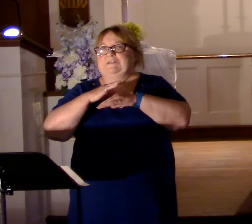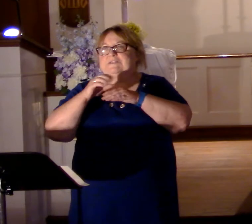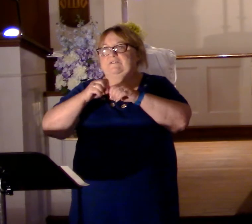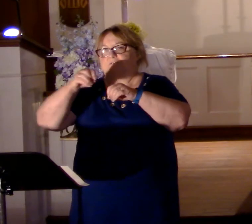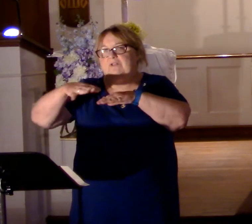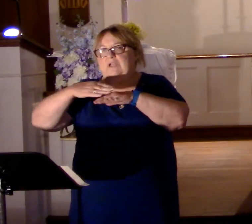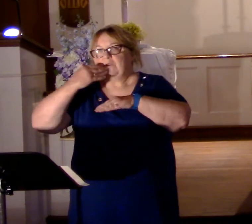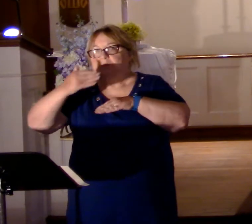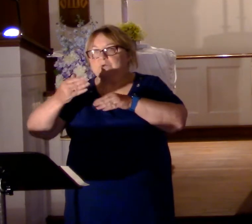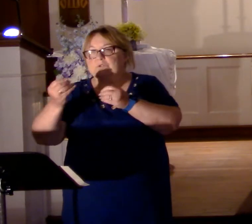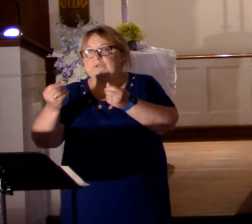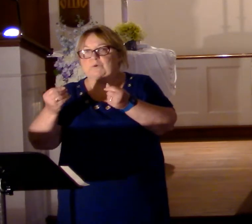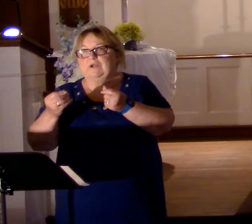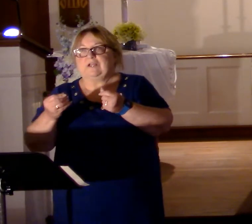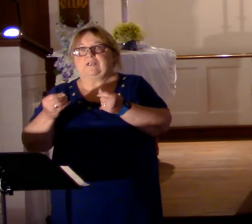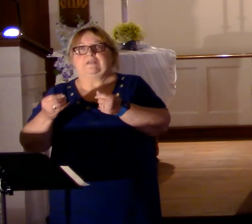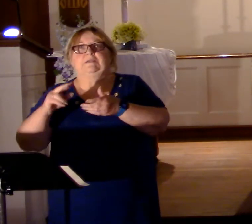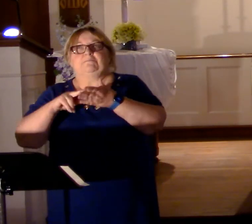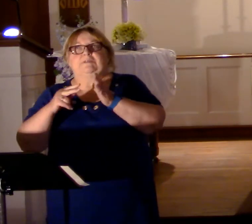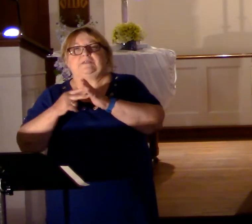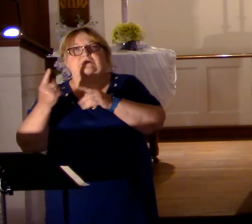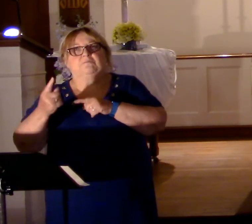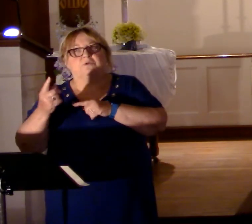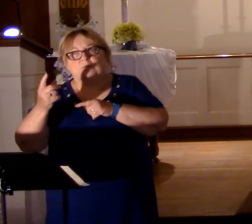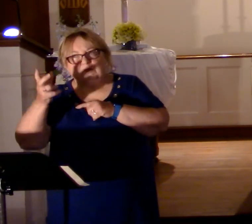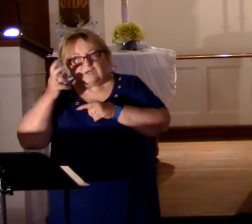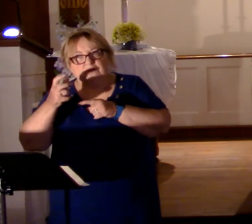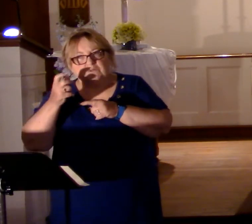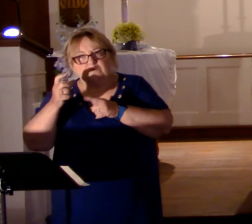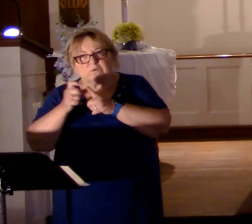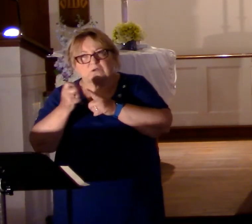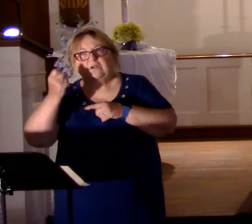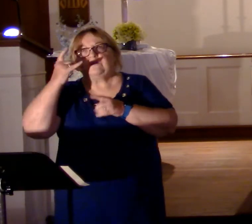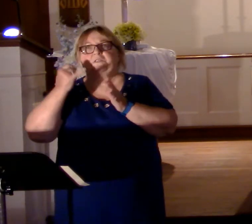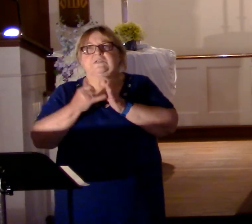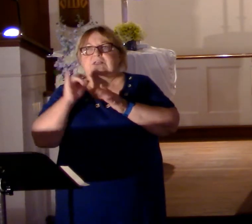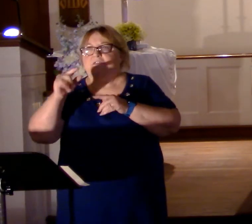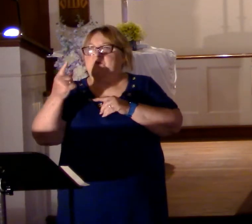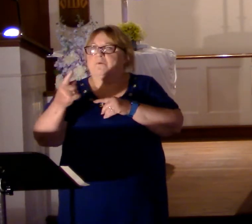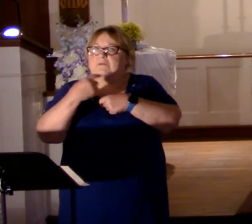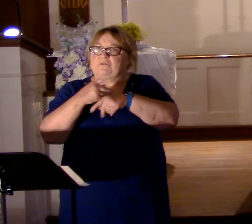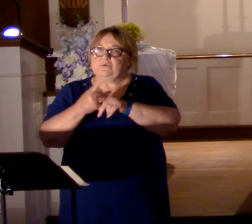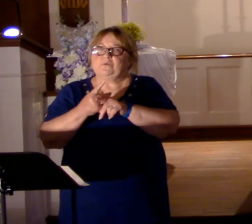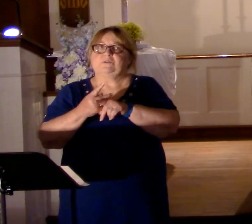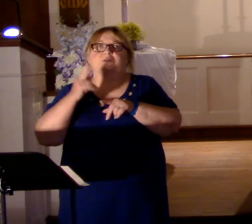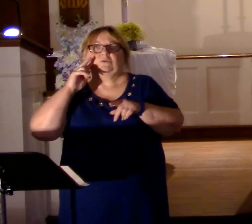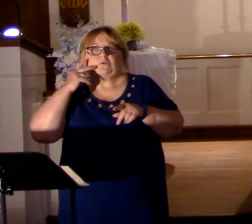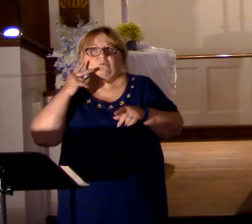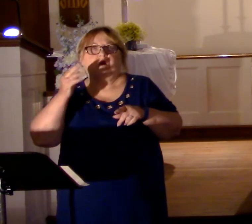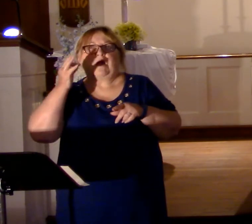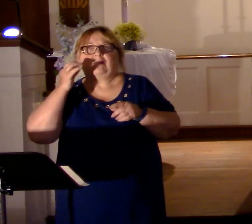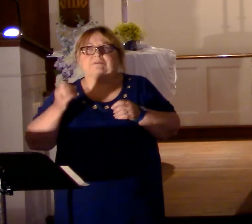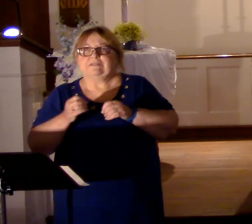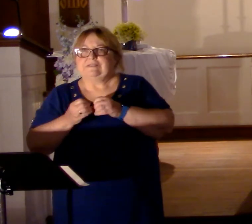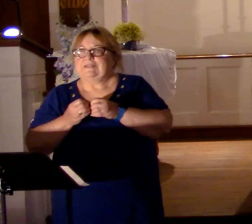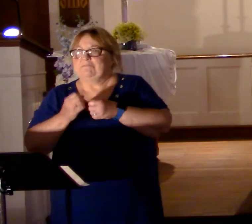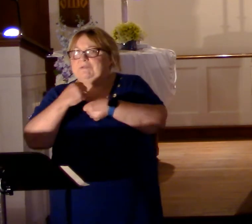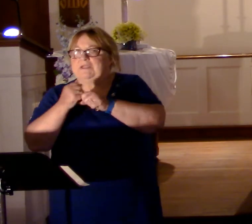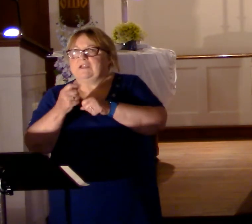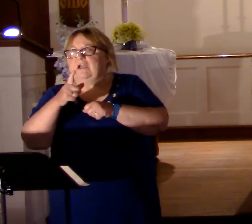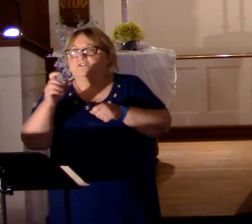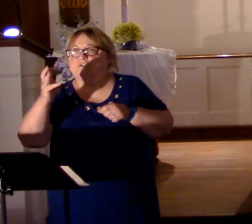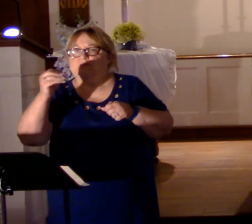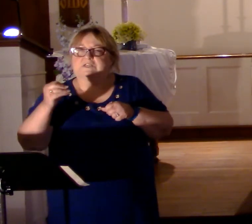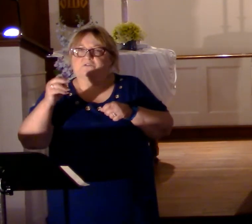soil refers to someone who hears the word and understands it. This is the one who produces a crop, yielding